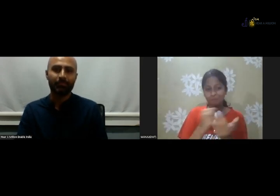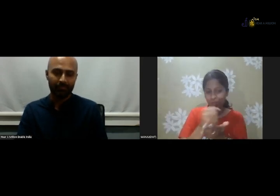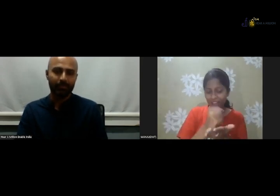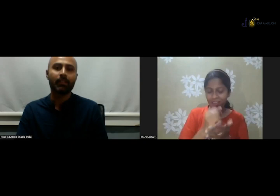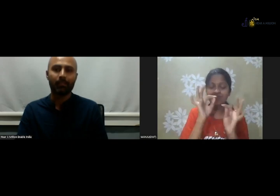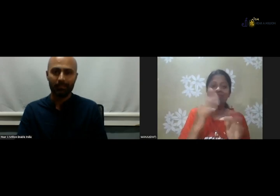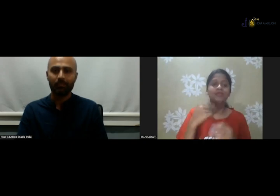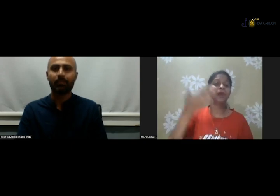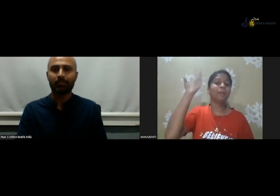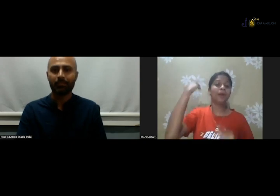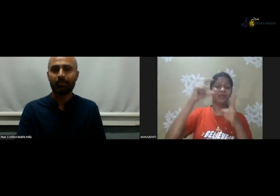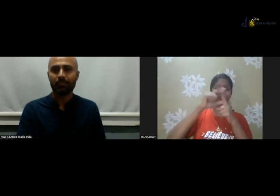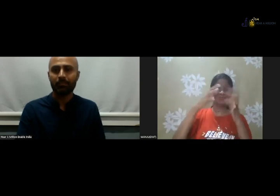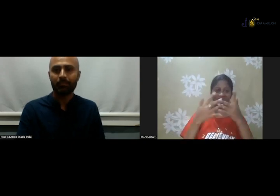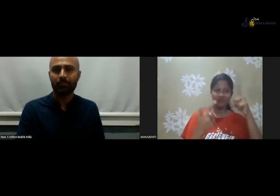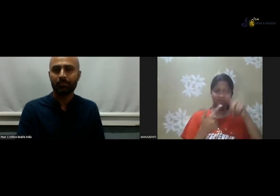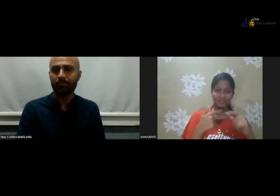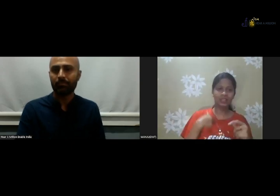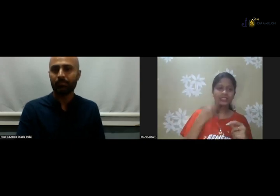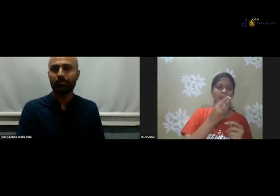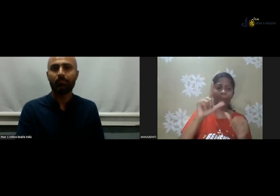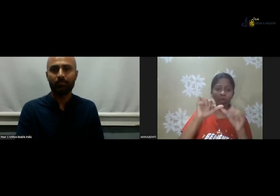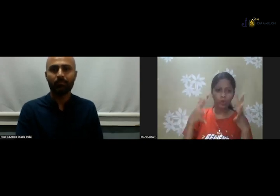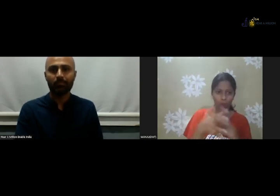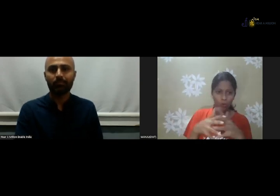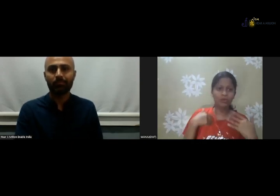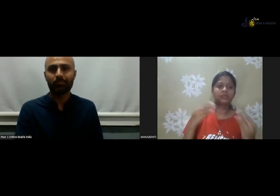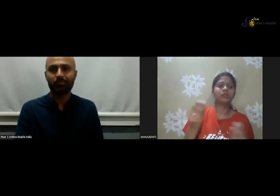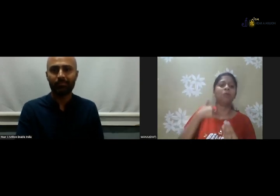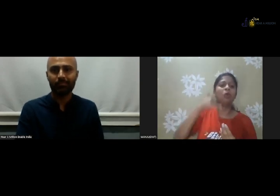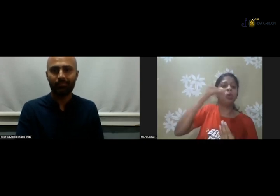so much to talk about, but I'll try to just keep it short.